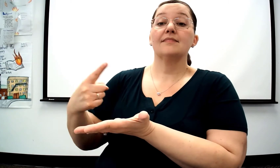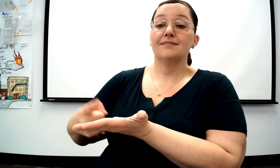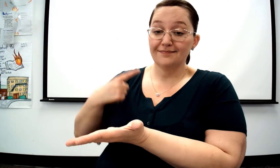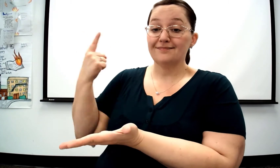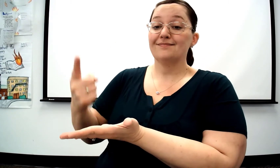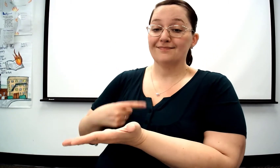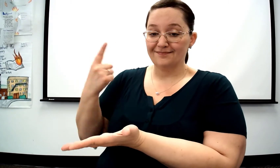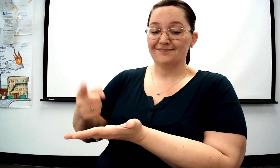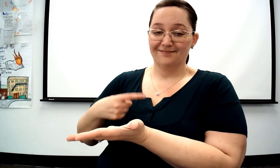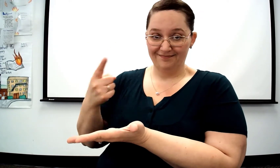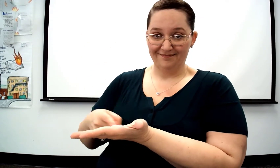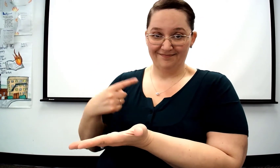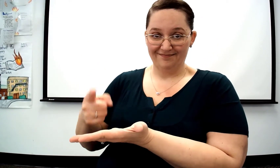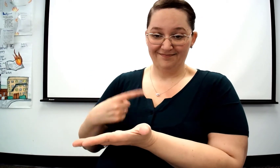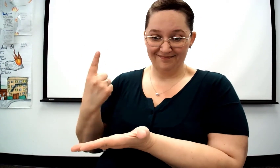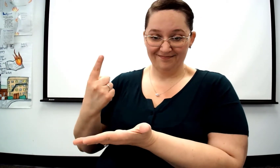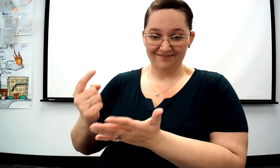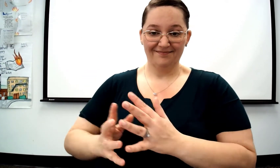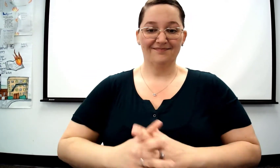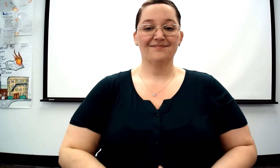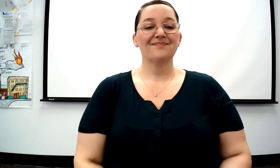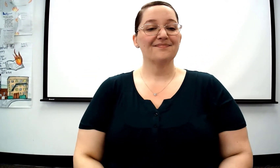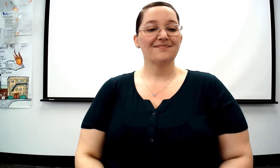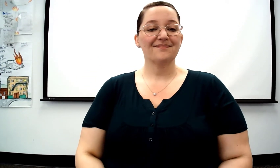So when you sign sometimes, you have to circle.